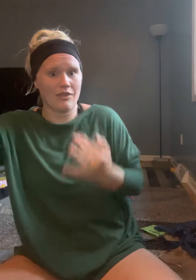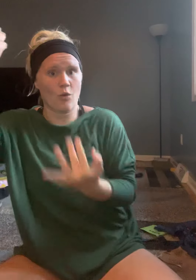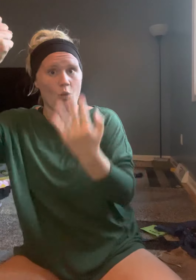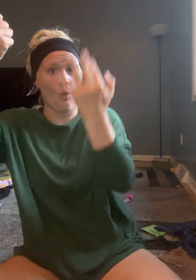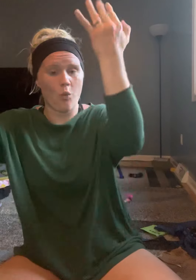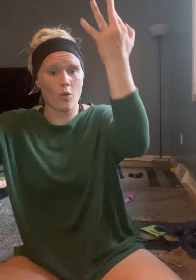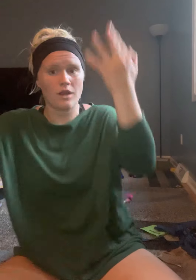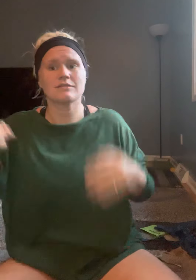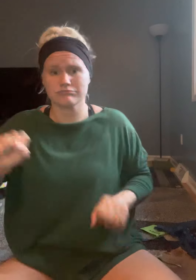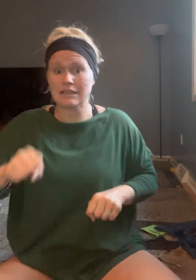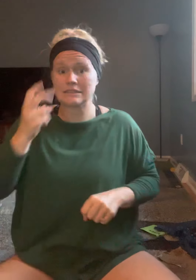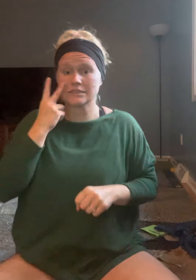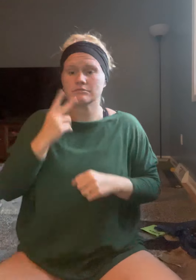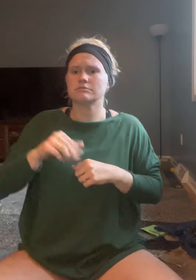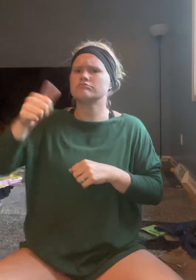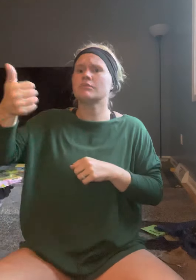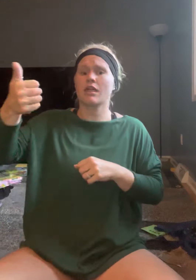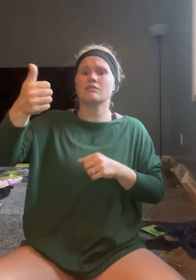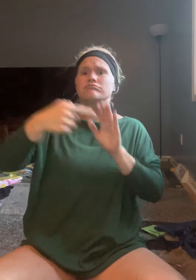really good example you've all experienced.